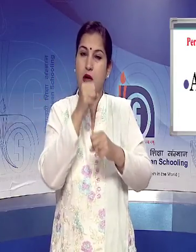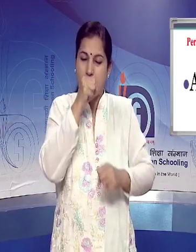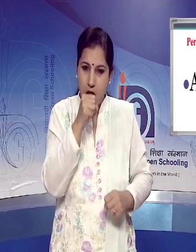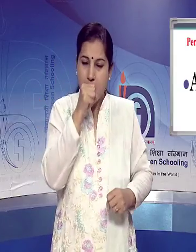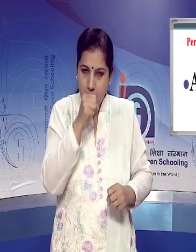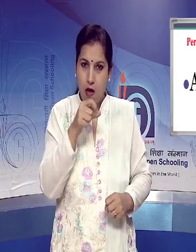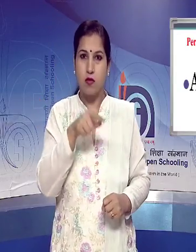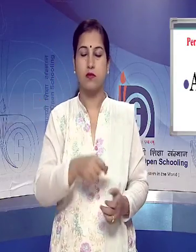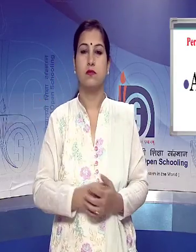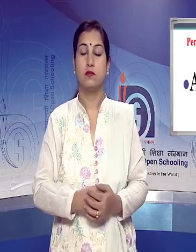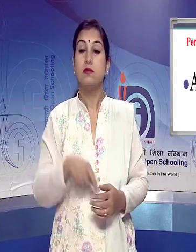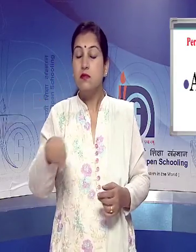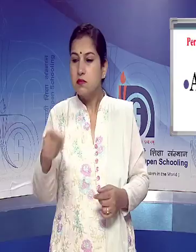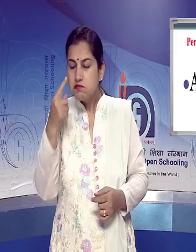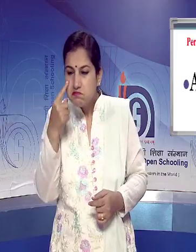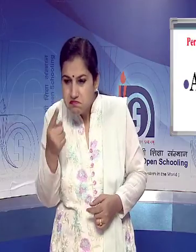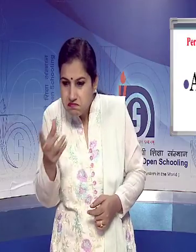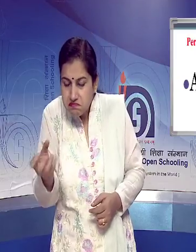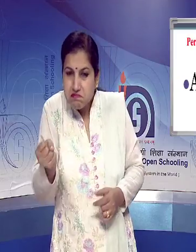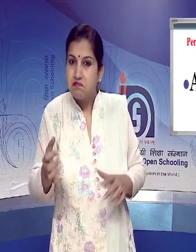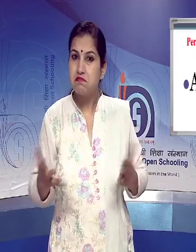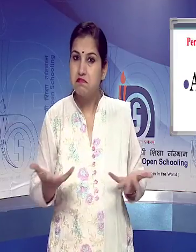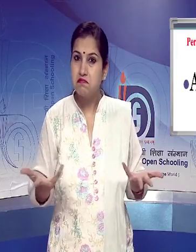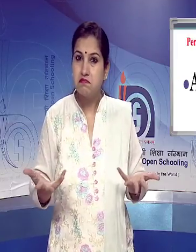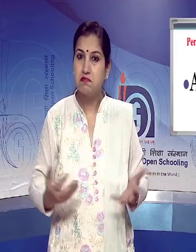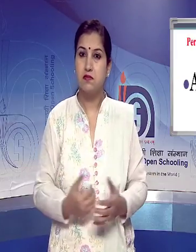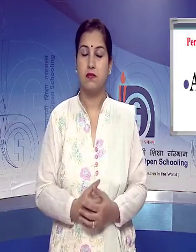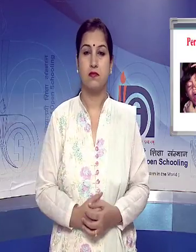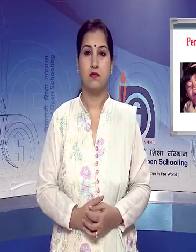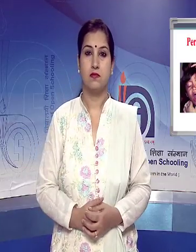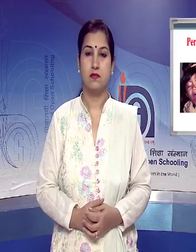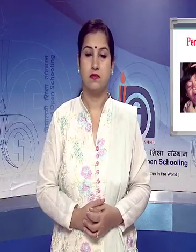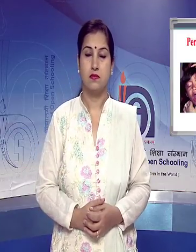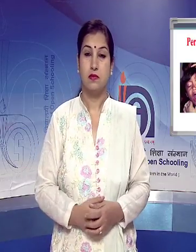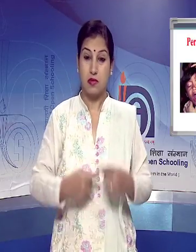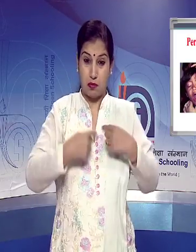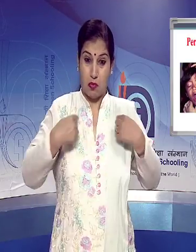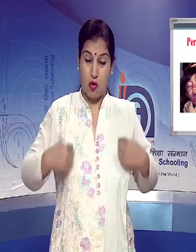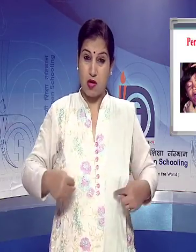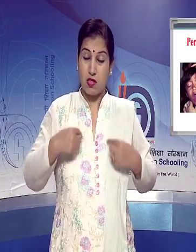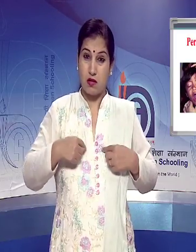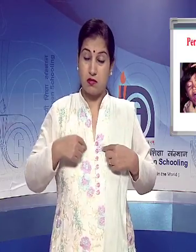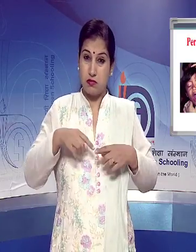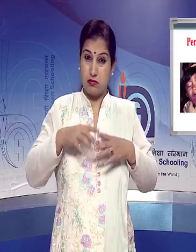The symptoms of this whooping cough are inflammation of mucous